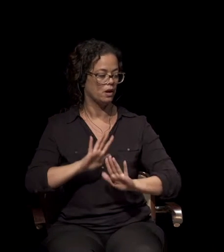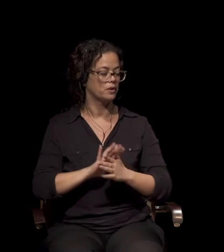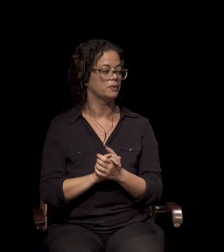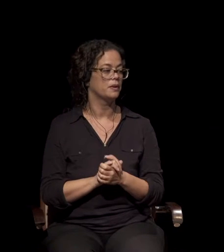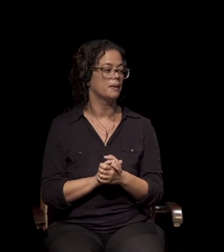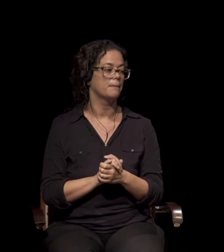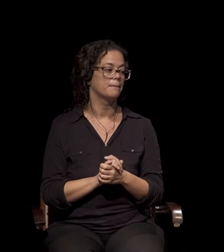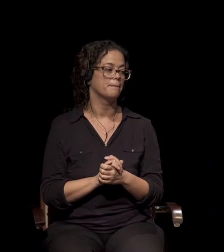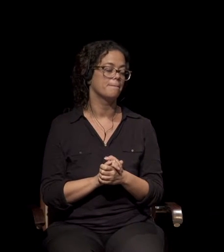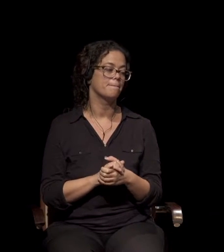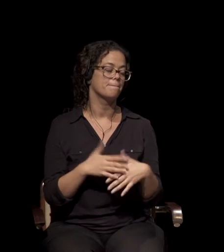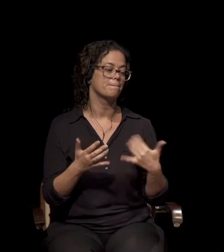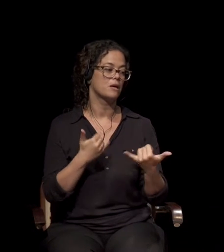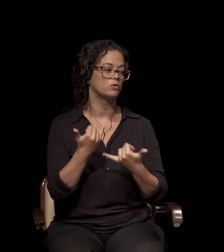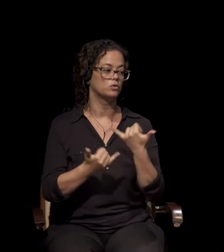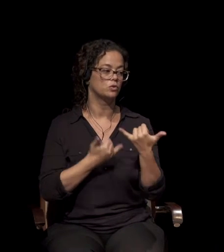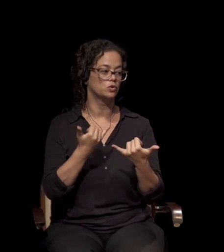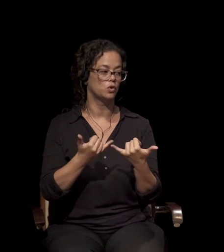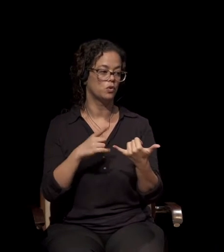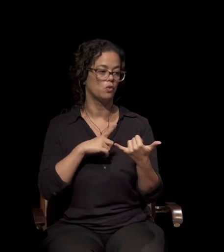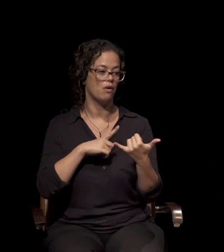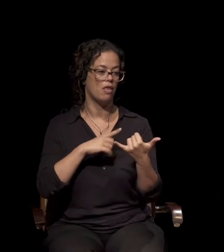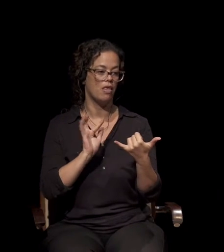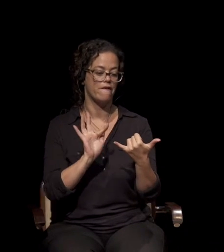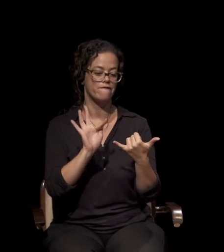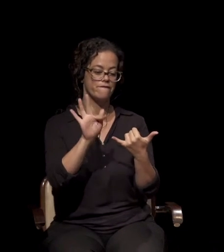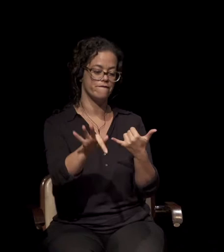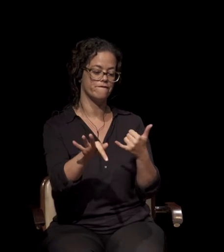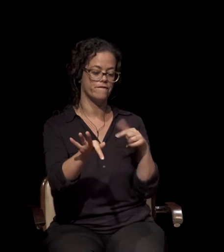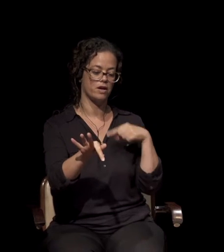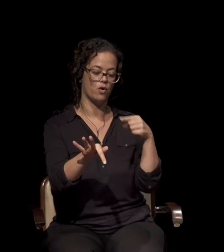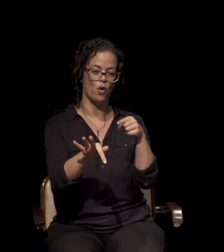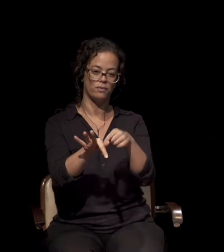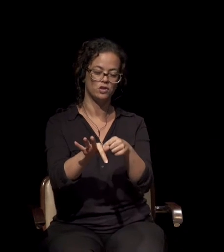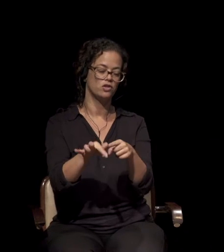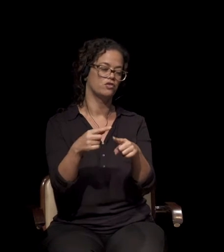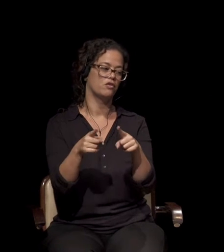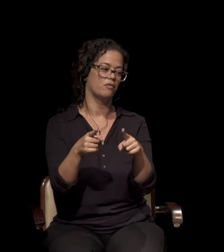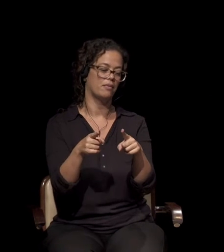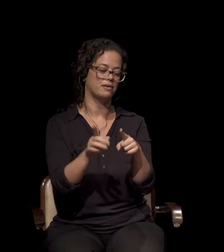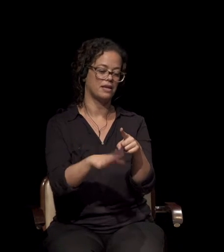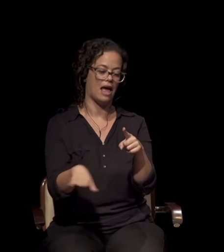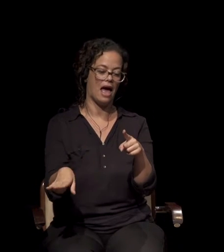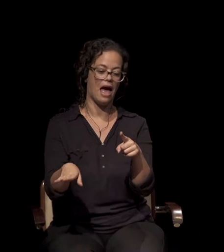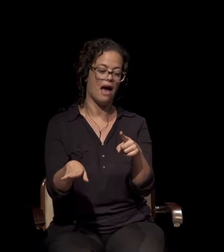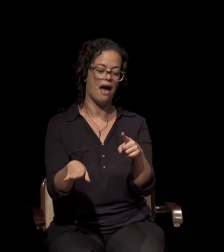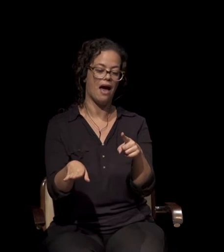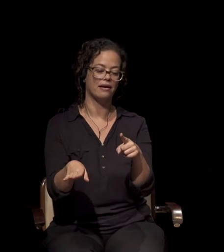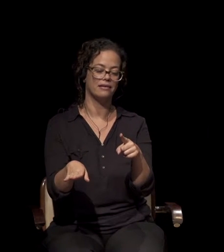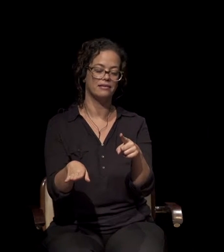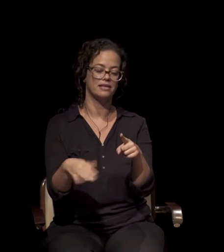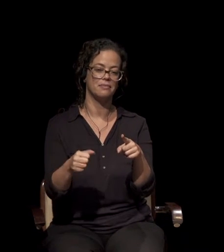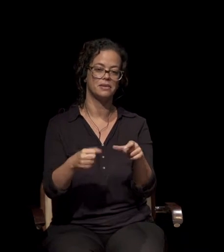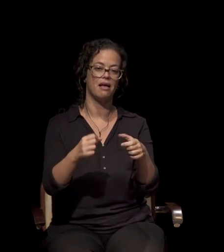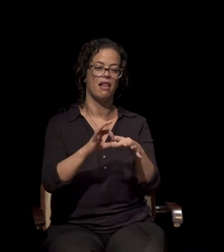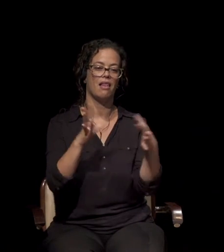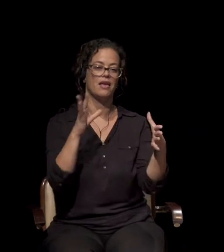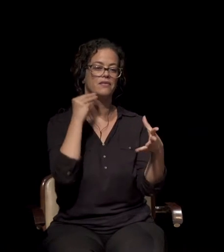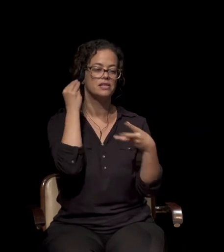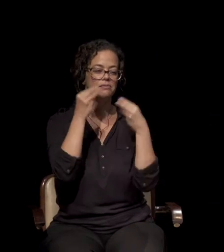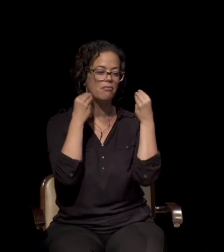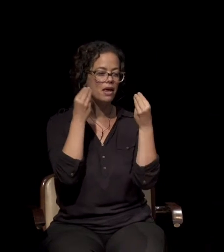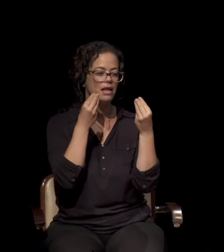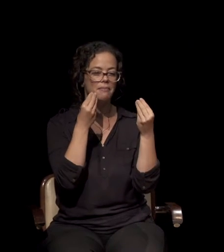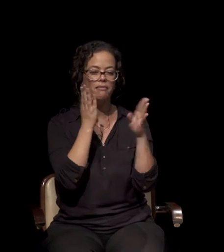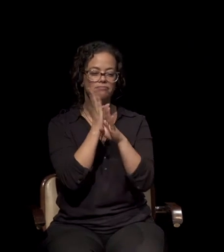end takes away the child's right to self-determined experimentation and ultimately her chance to find out how to